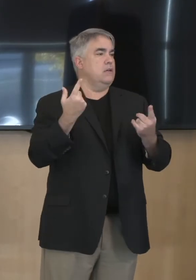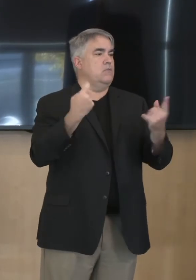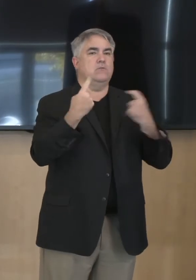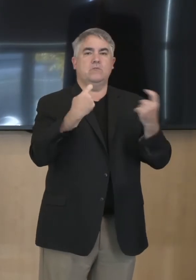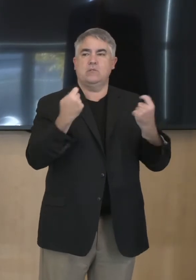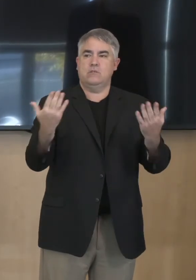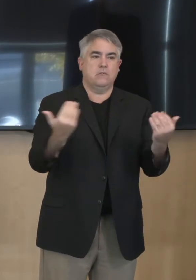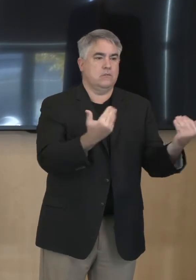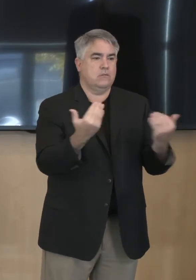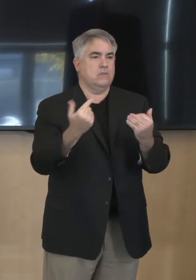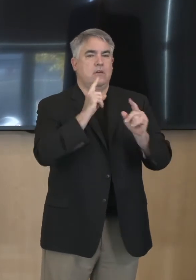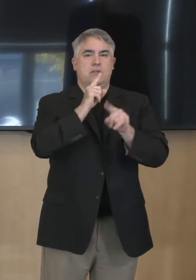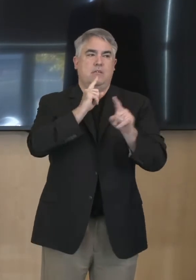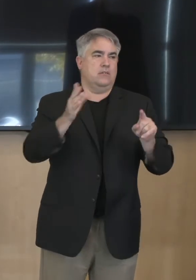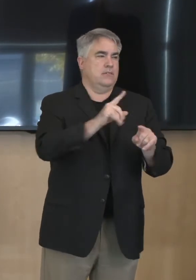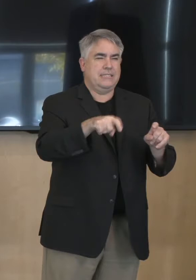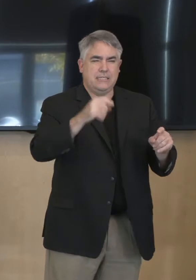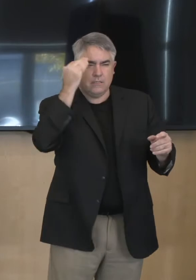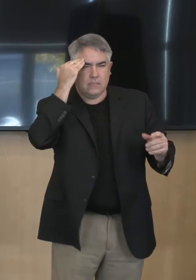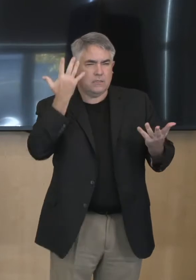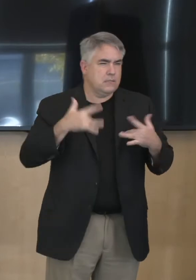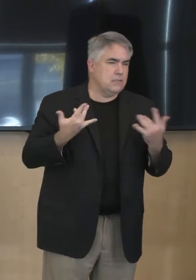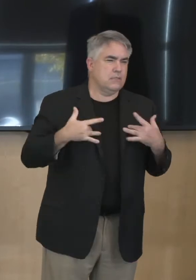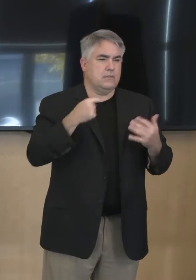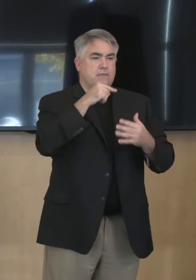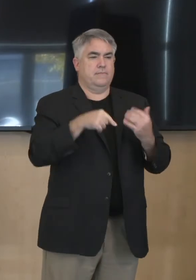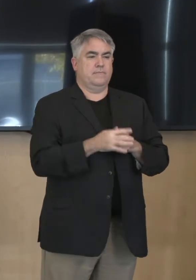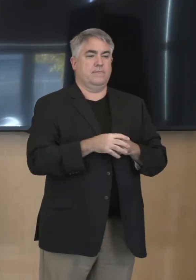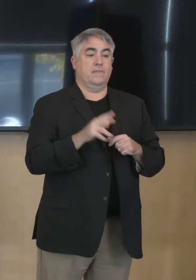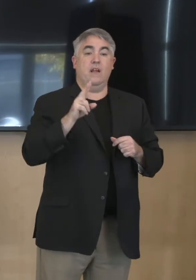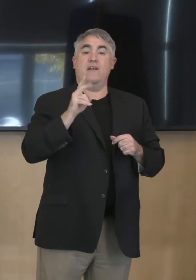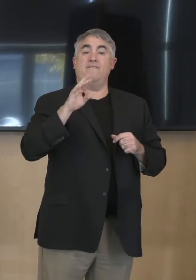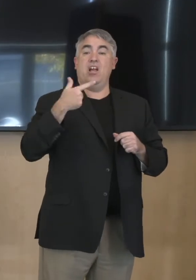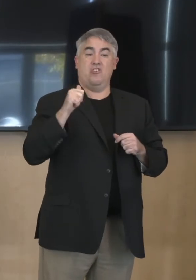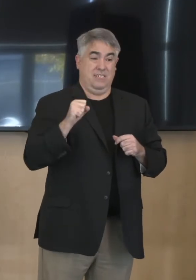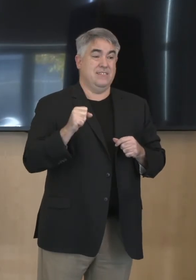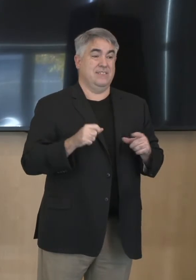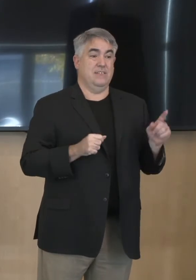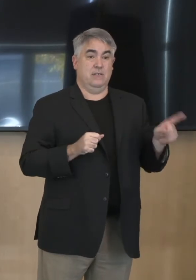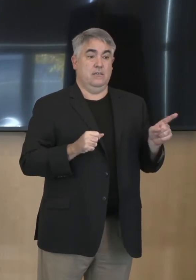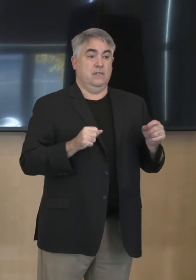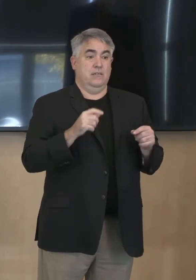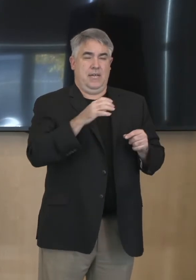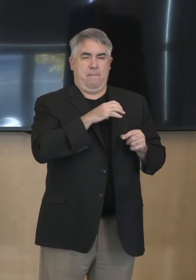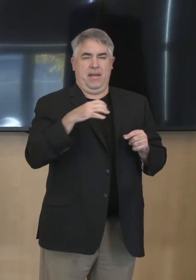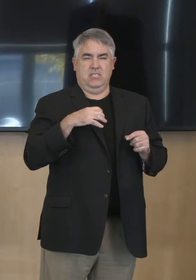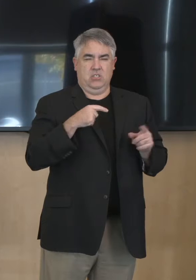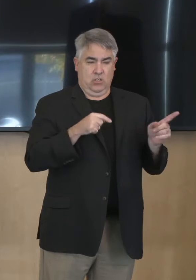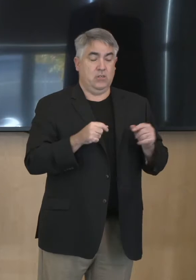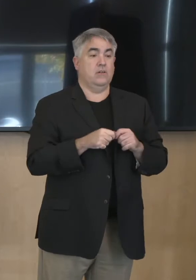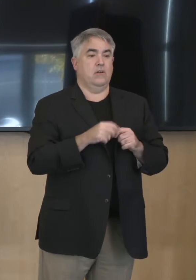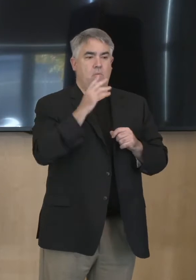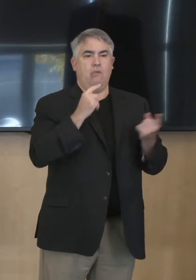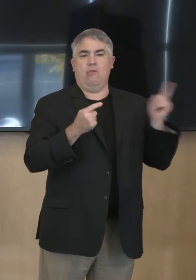update. You'll hear from Supervisor Nora Vargas, who is the new member of the COVID-19 subcommittee. Our public health doctors are here for questions, and we wanted